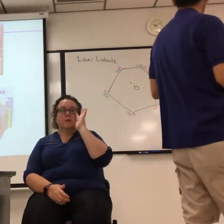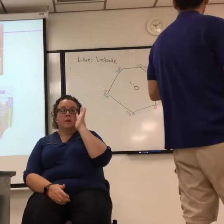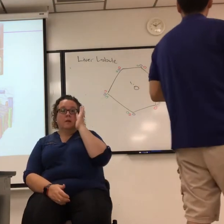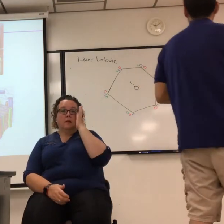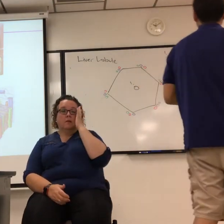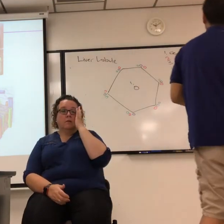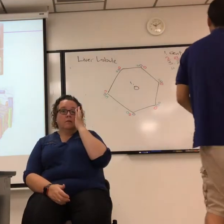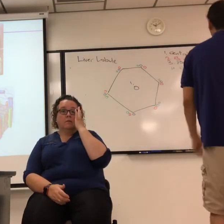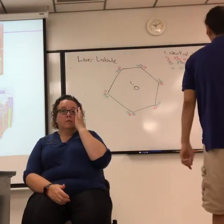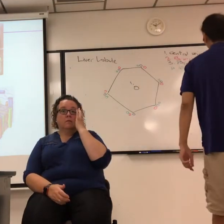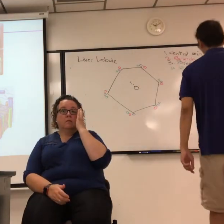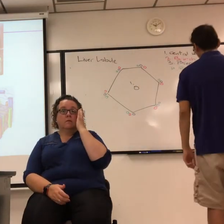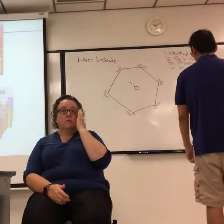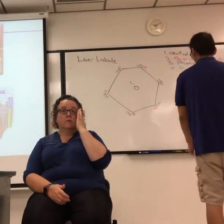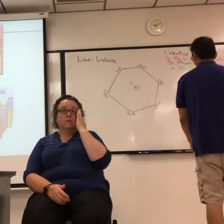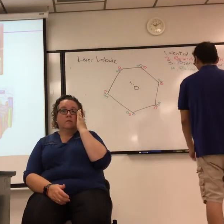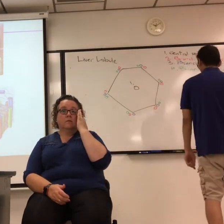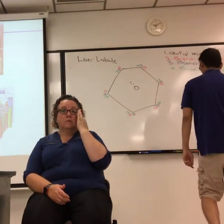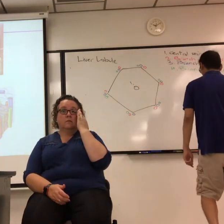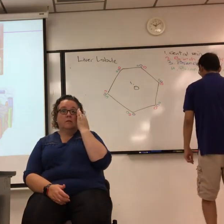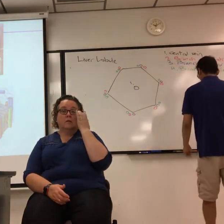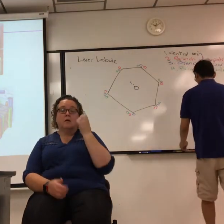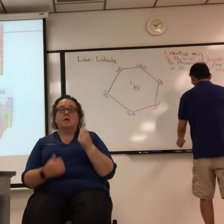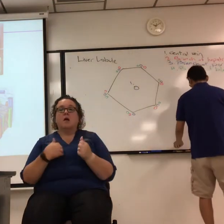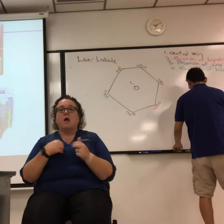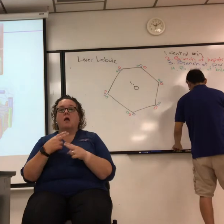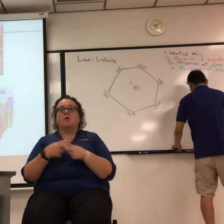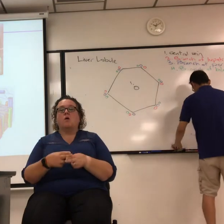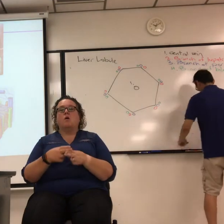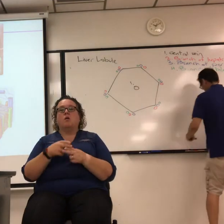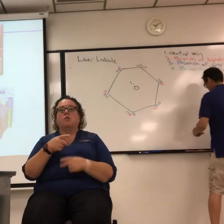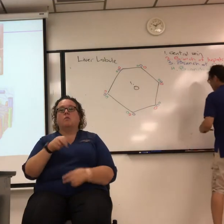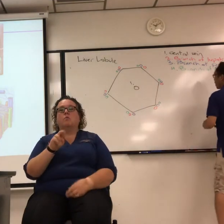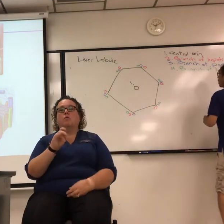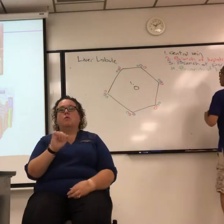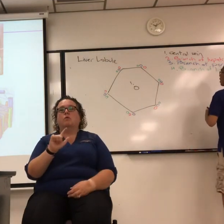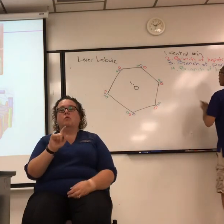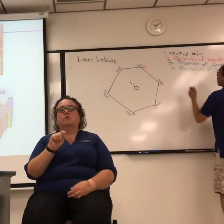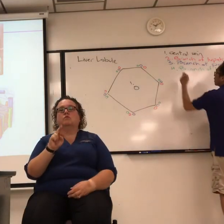Now, 2, 3, 4 is what I call the portal triad.